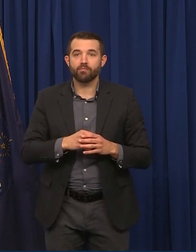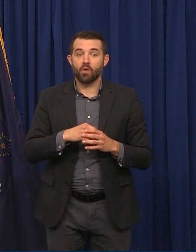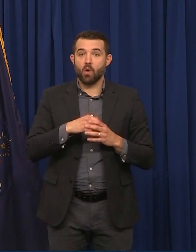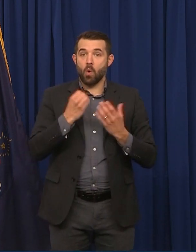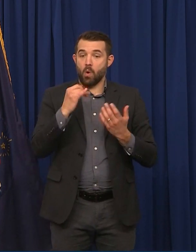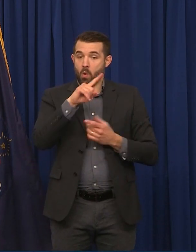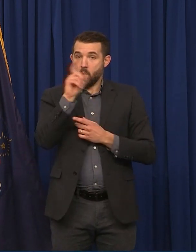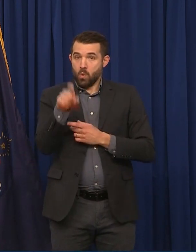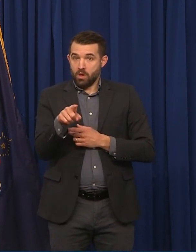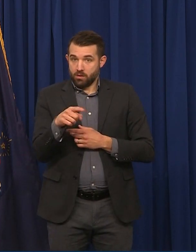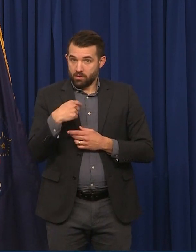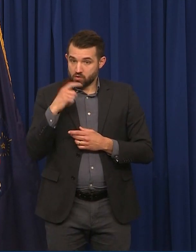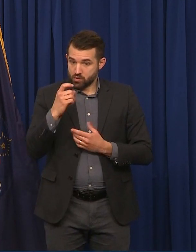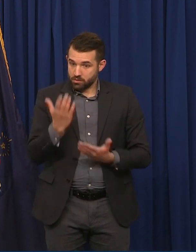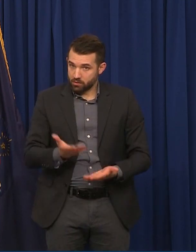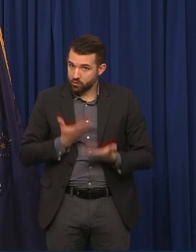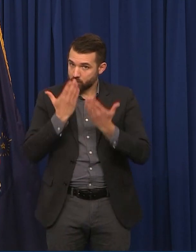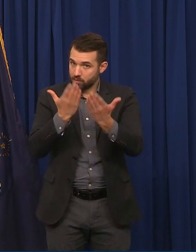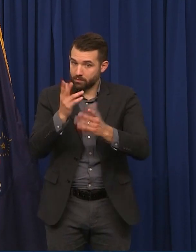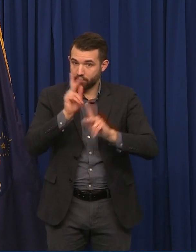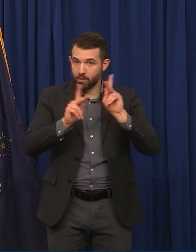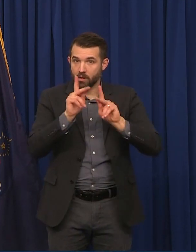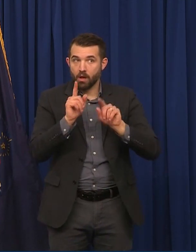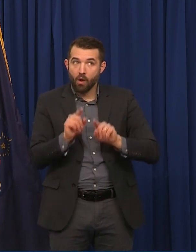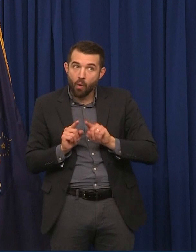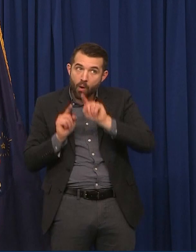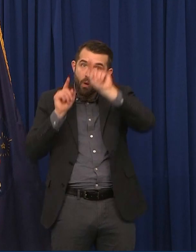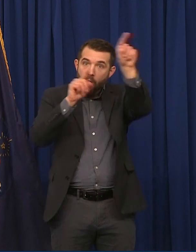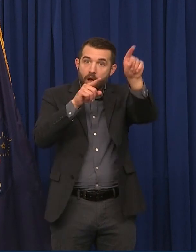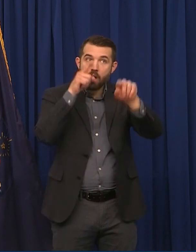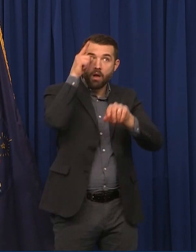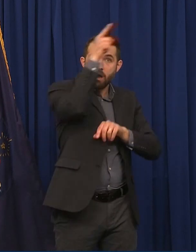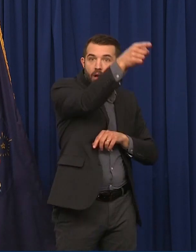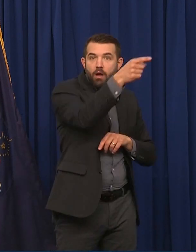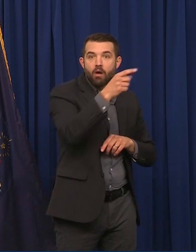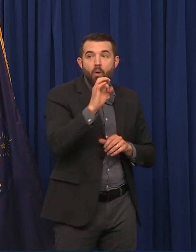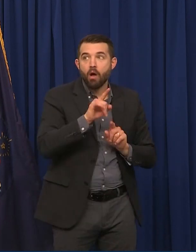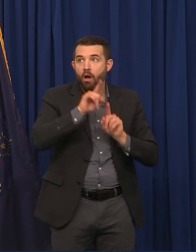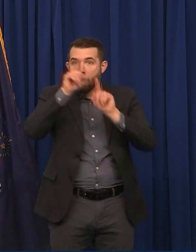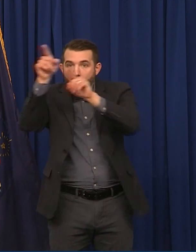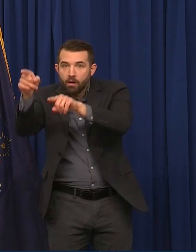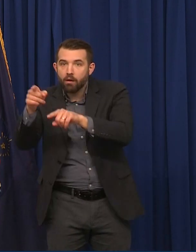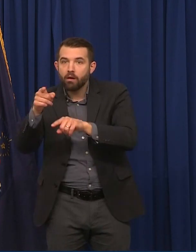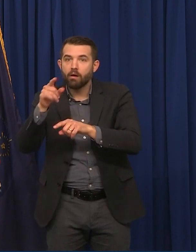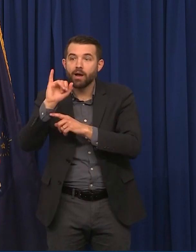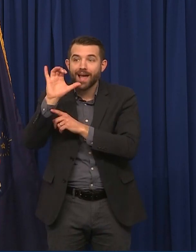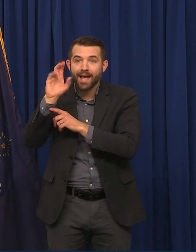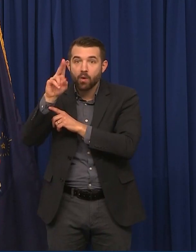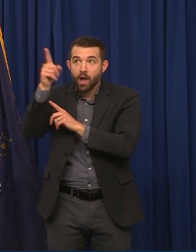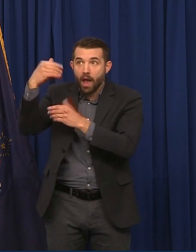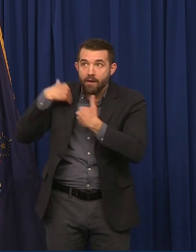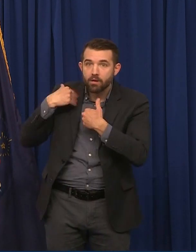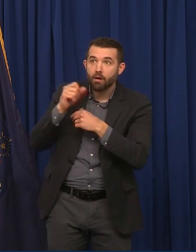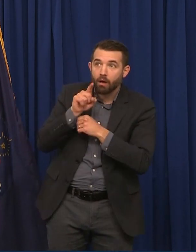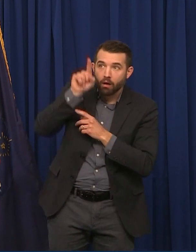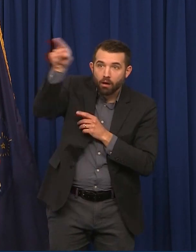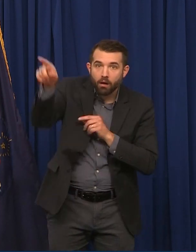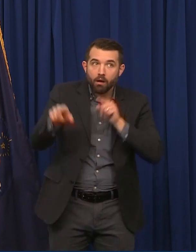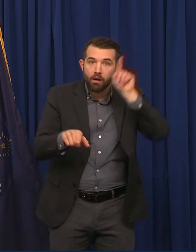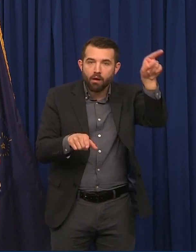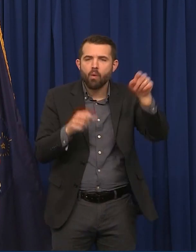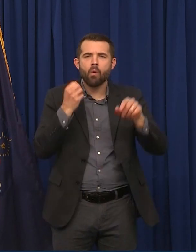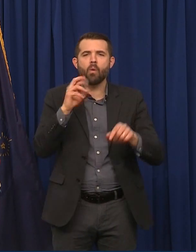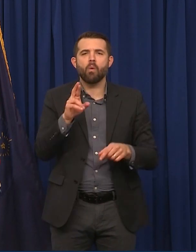are, or whether we should have ICU beds more centralized and have more regional approaches. And again, these